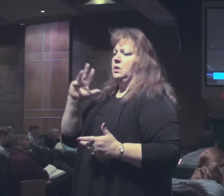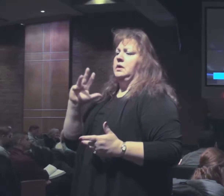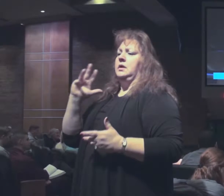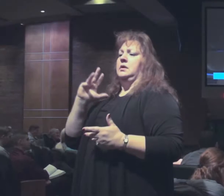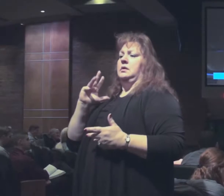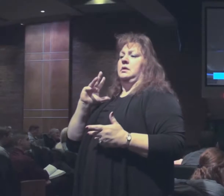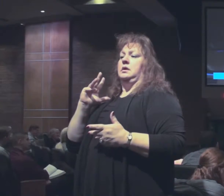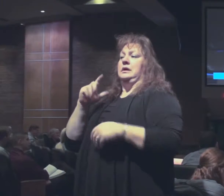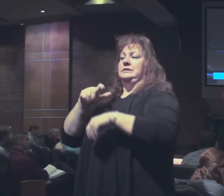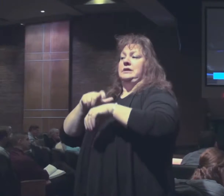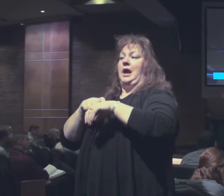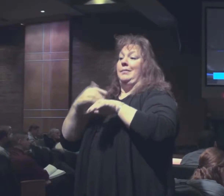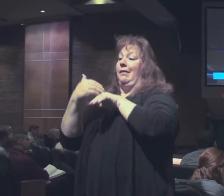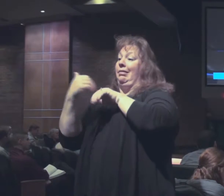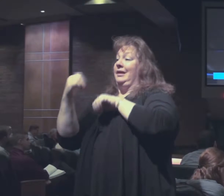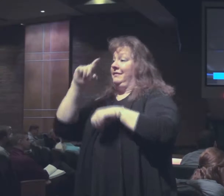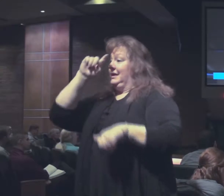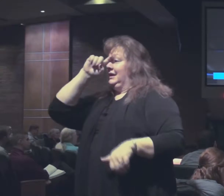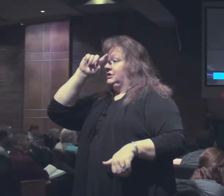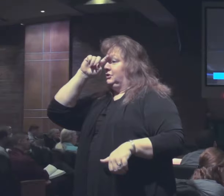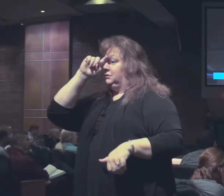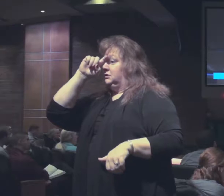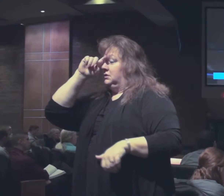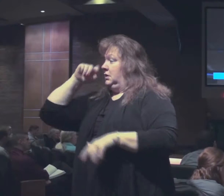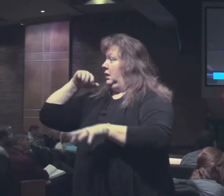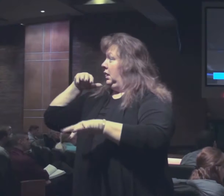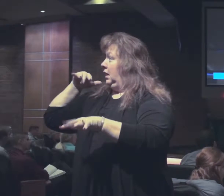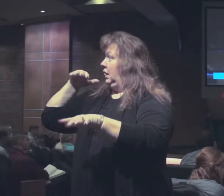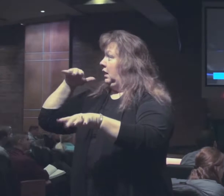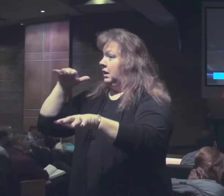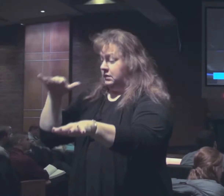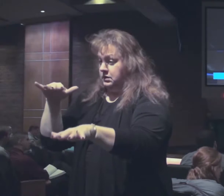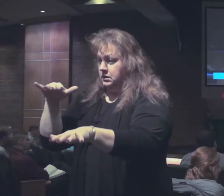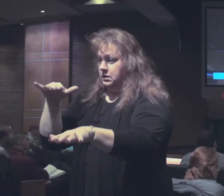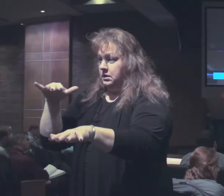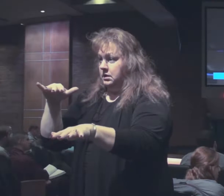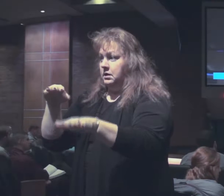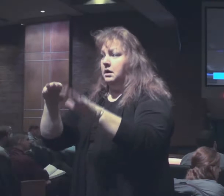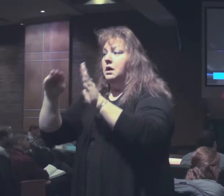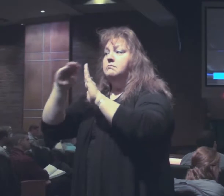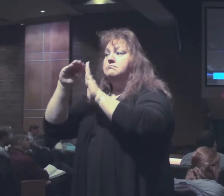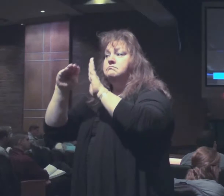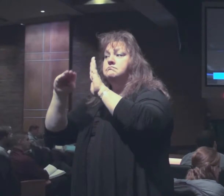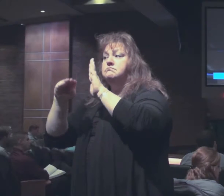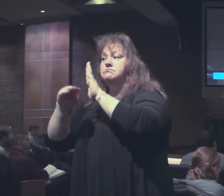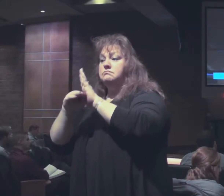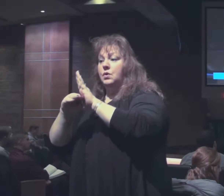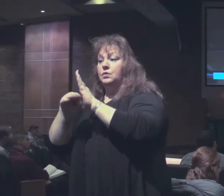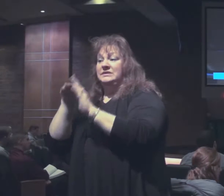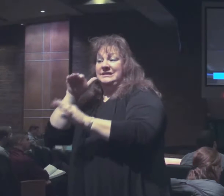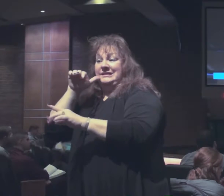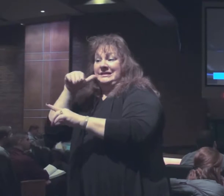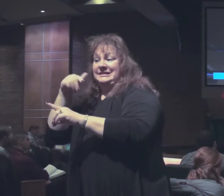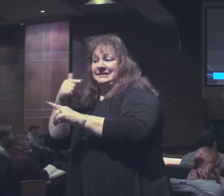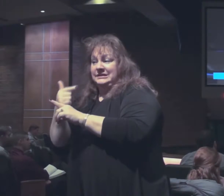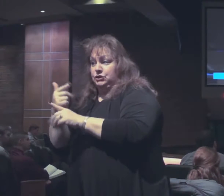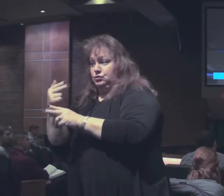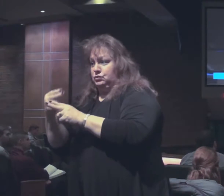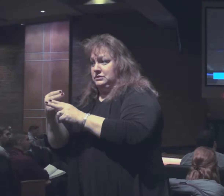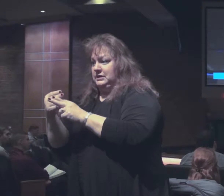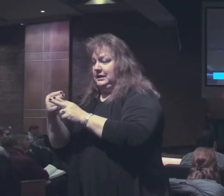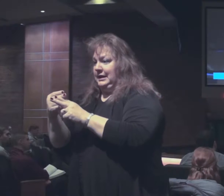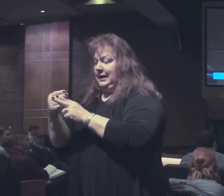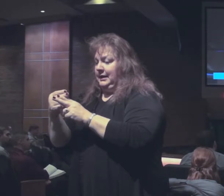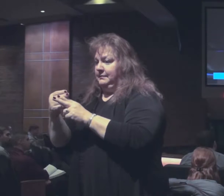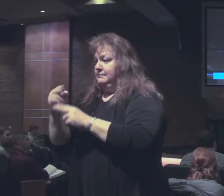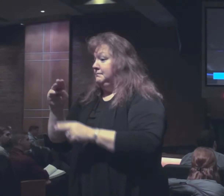of the Exodus and following, when Moses' sister Aaron came